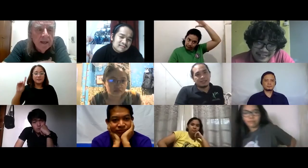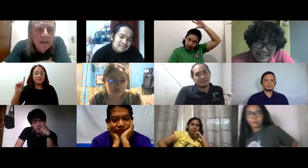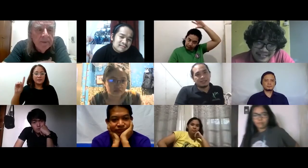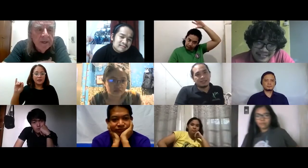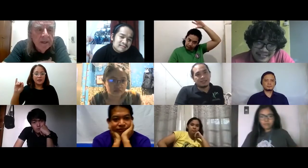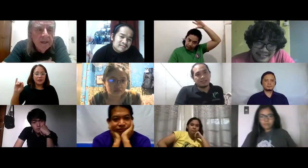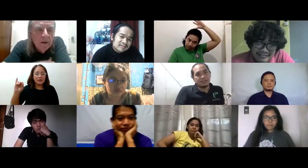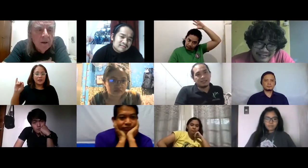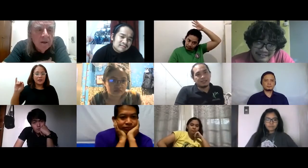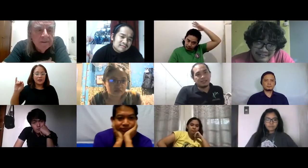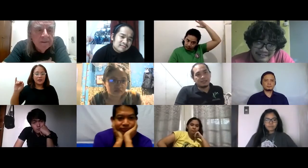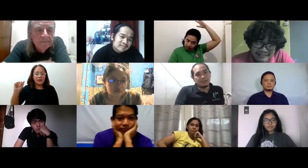D-I-A-P-E-R,